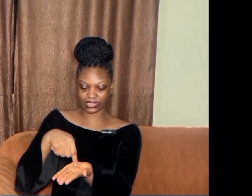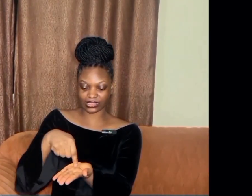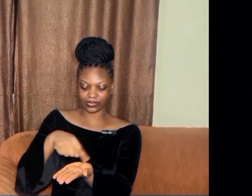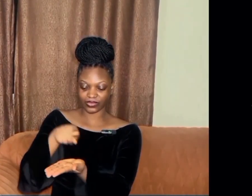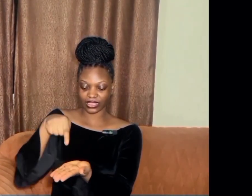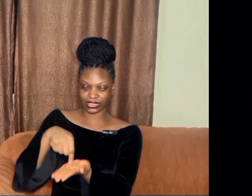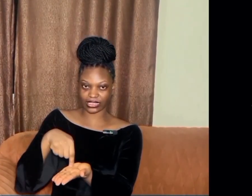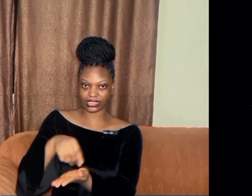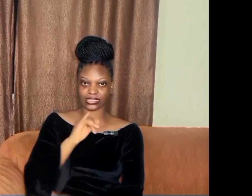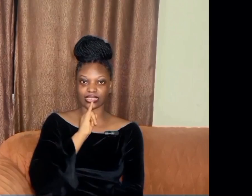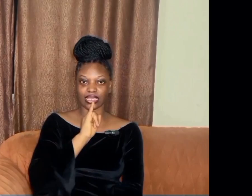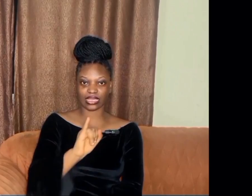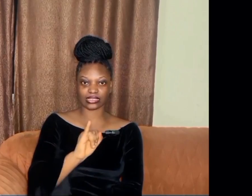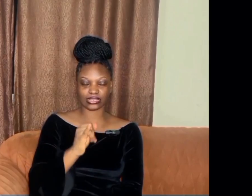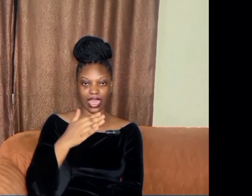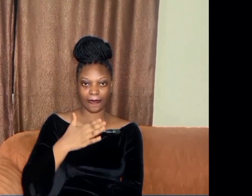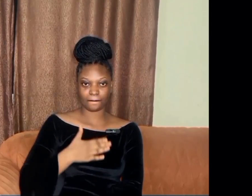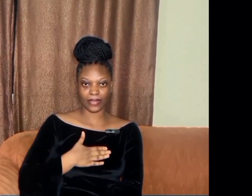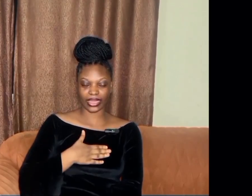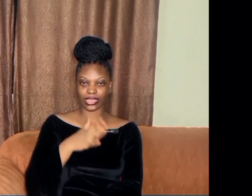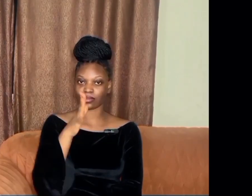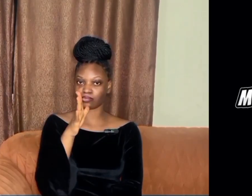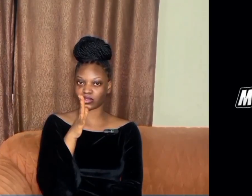This is my mother.